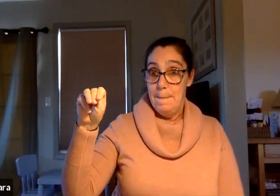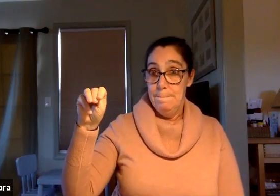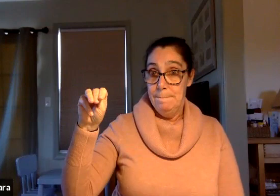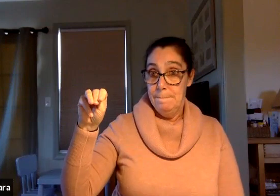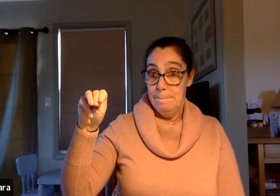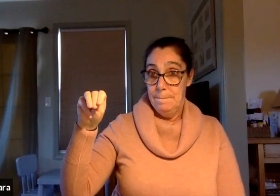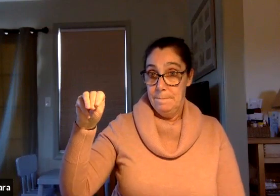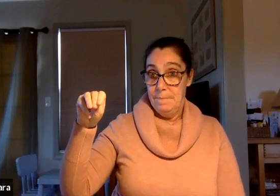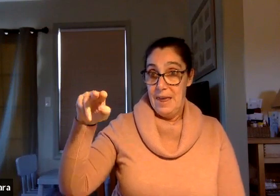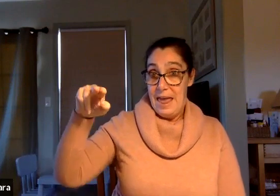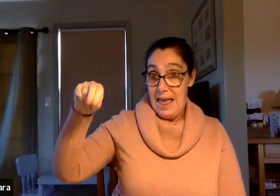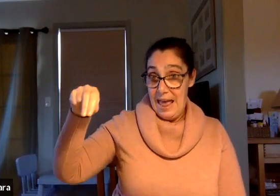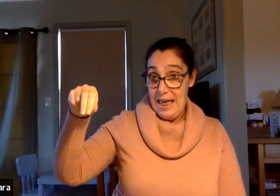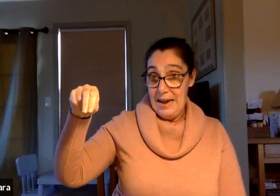M, N,